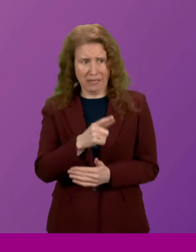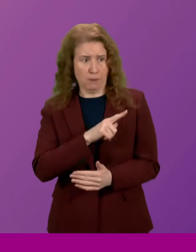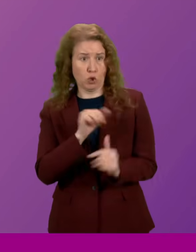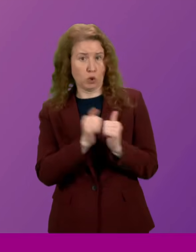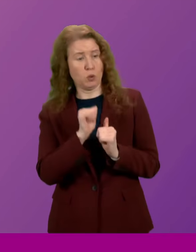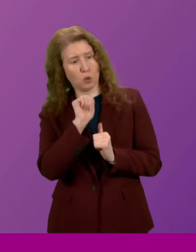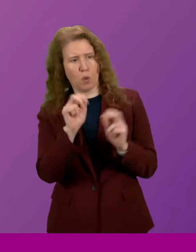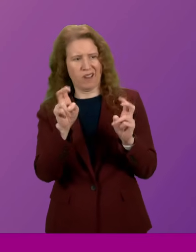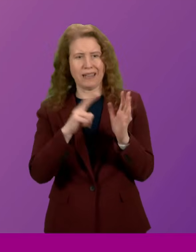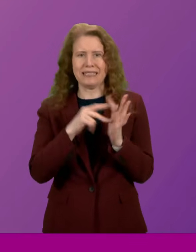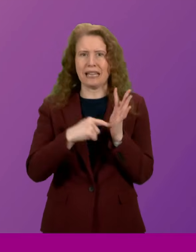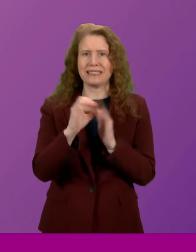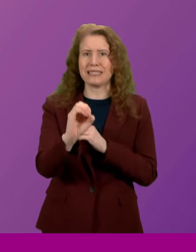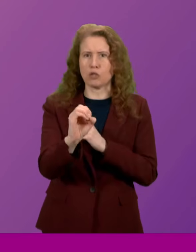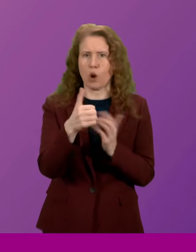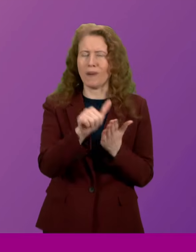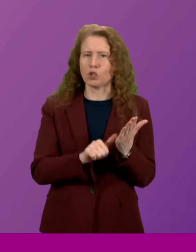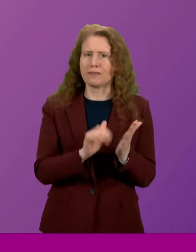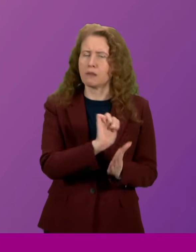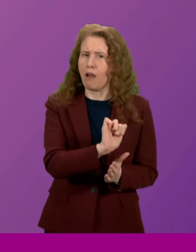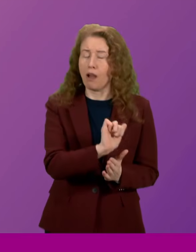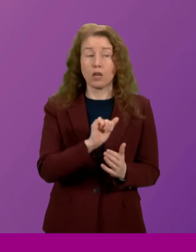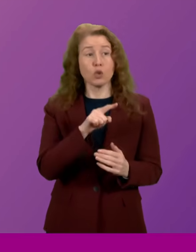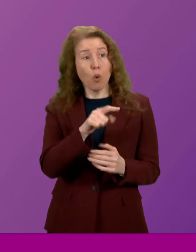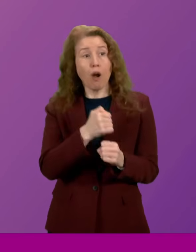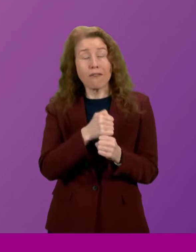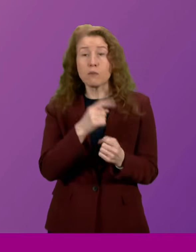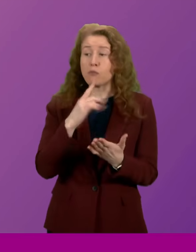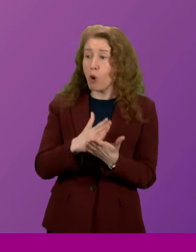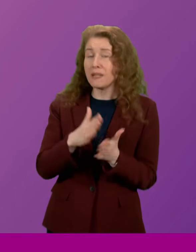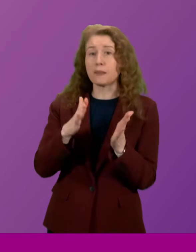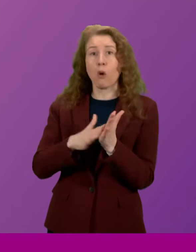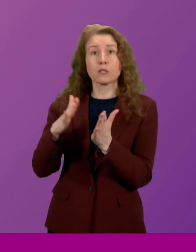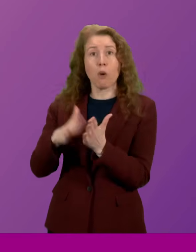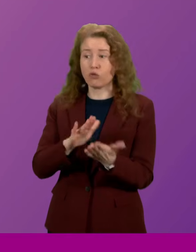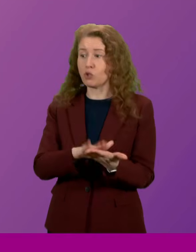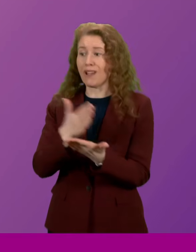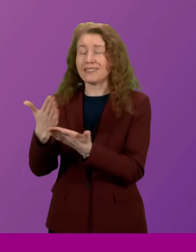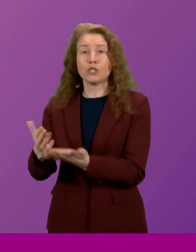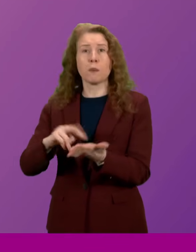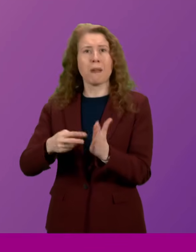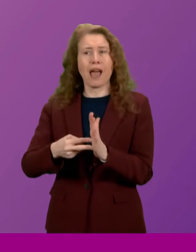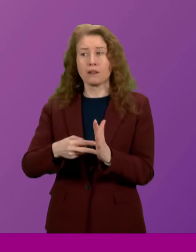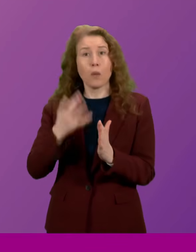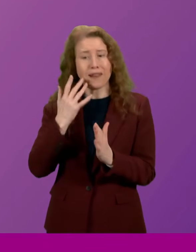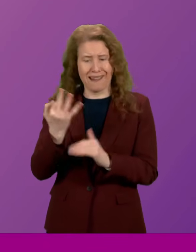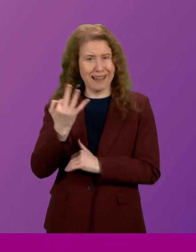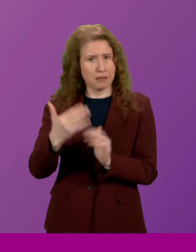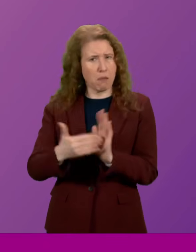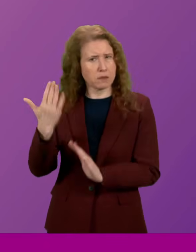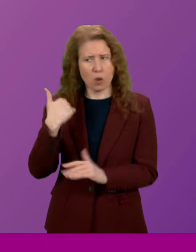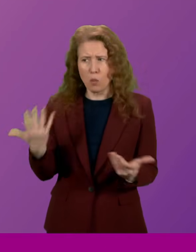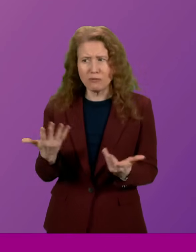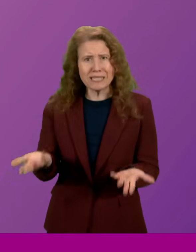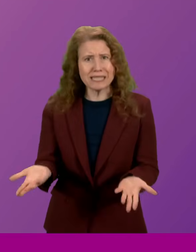their net zero agenda. John Swinney's government promised a Mossmoran transition plan 18 months ago. So where